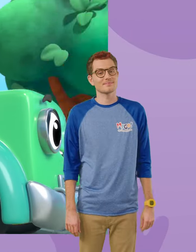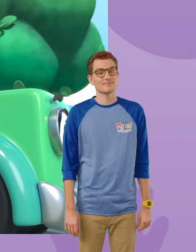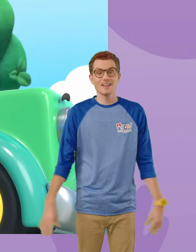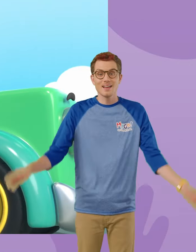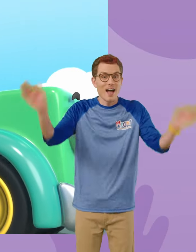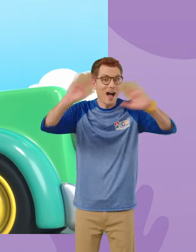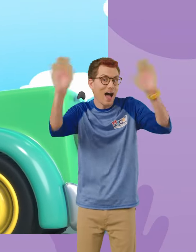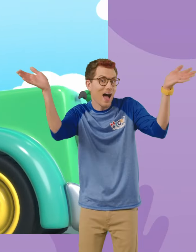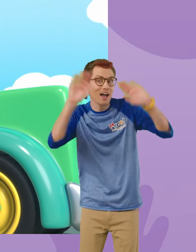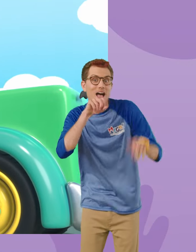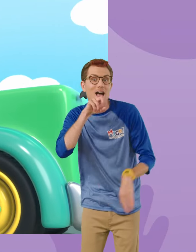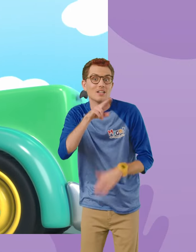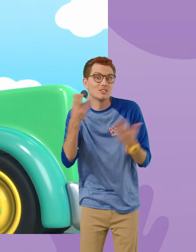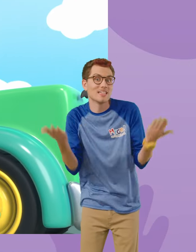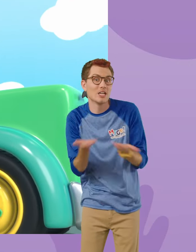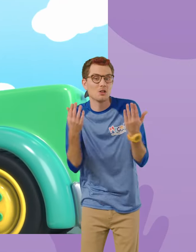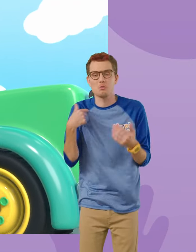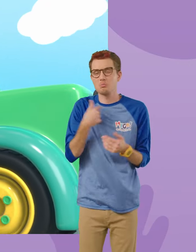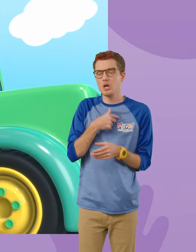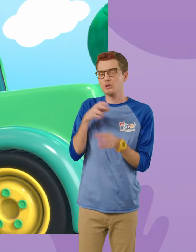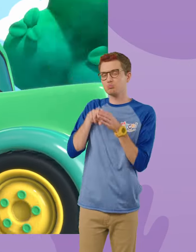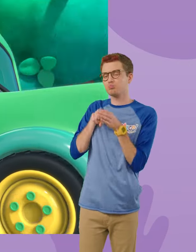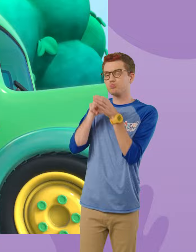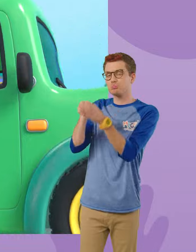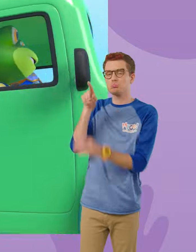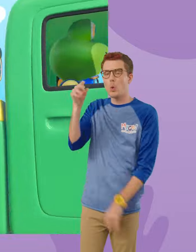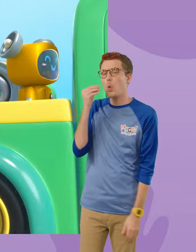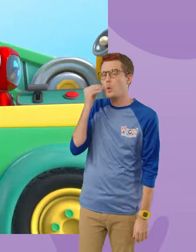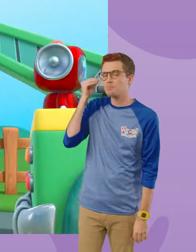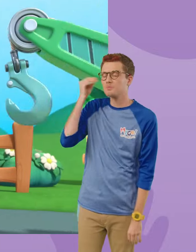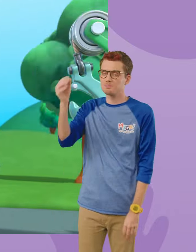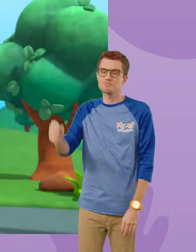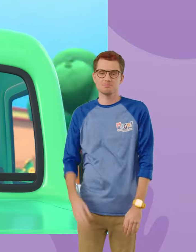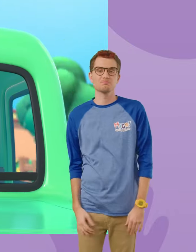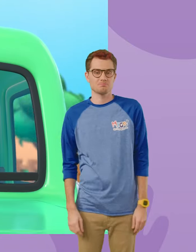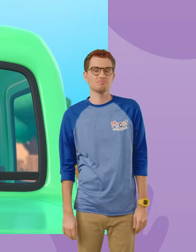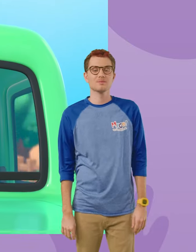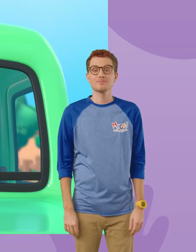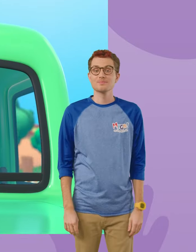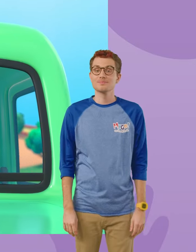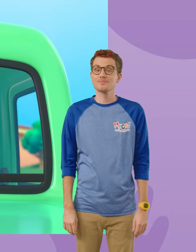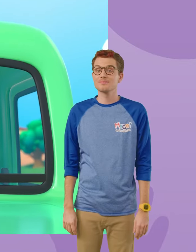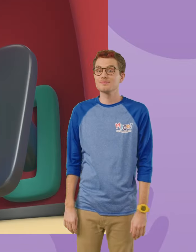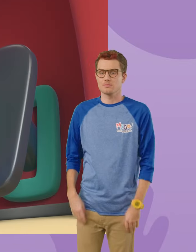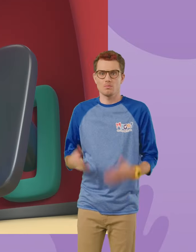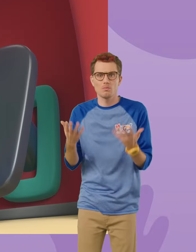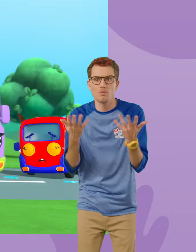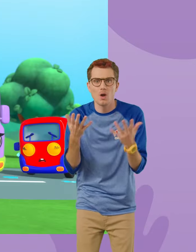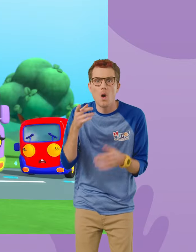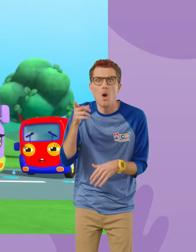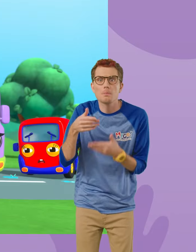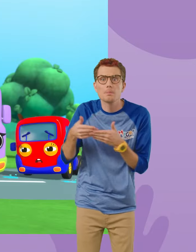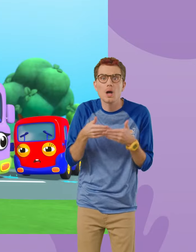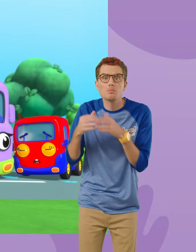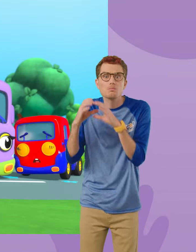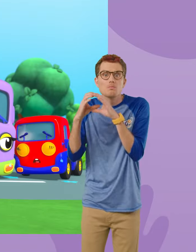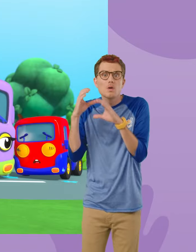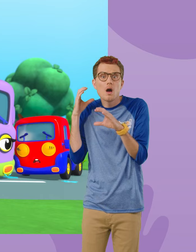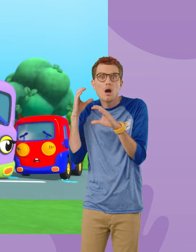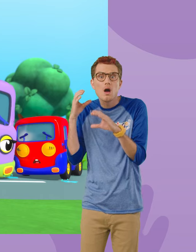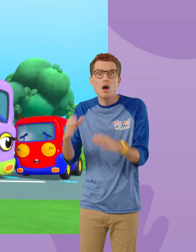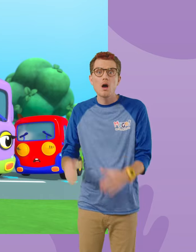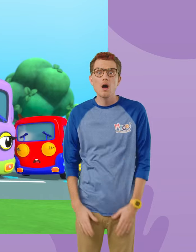Hello, everyone. Gecko here. We're just on our way home. What?